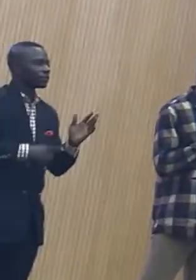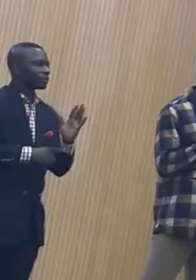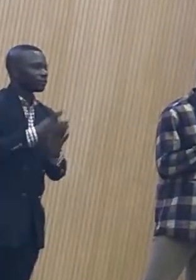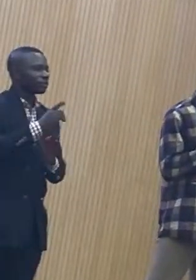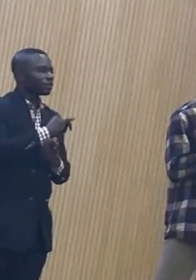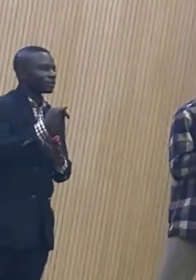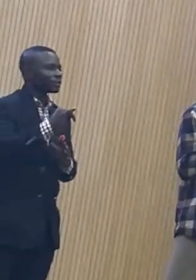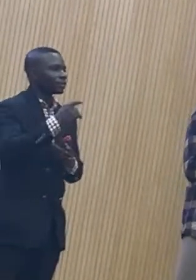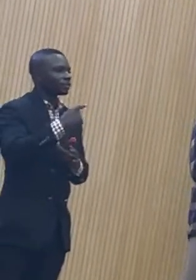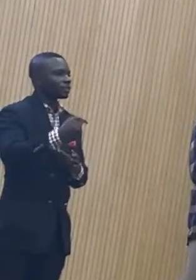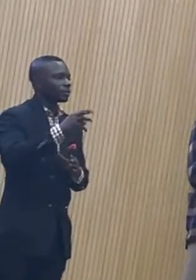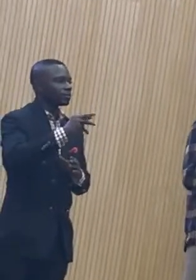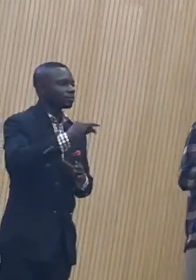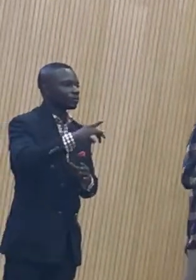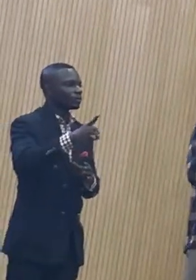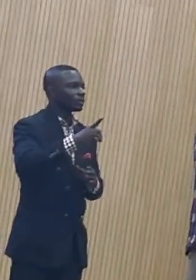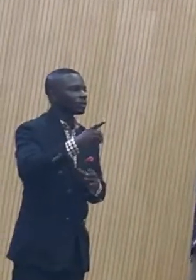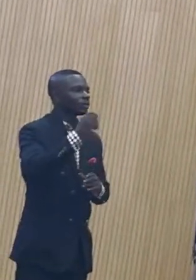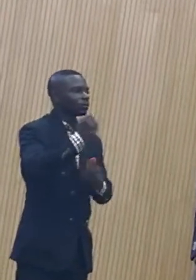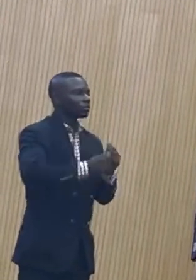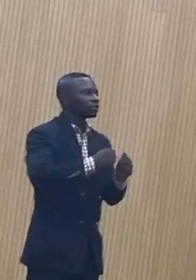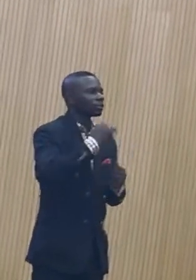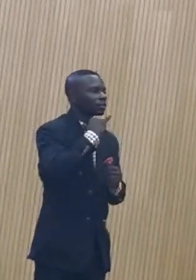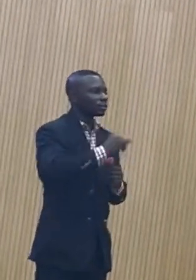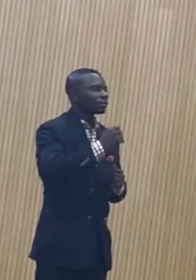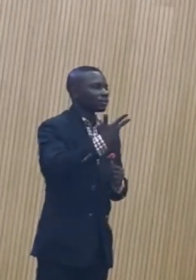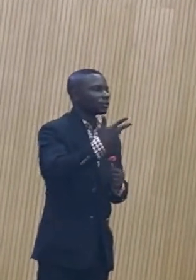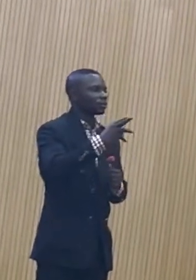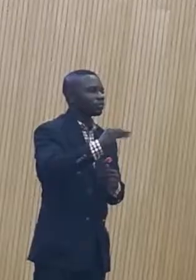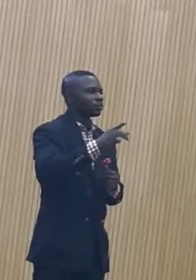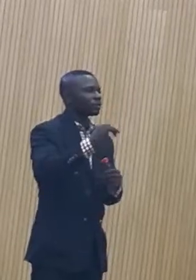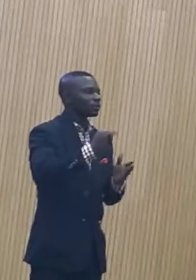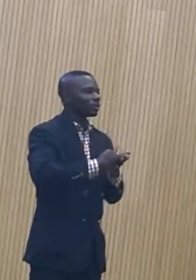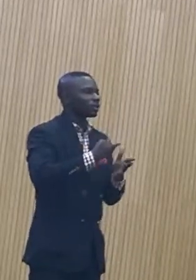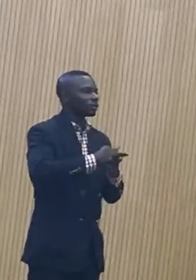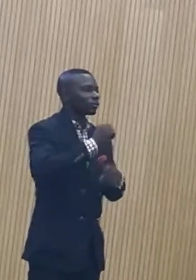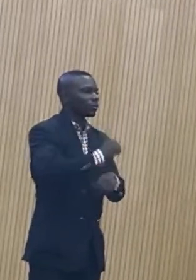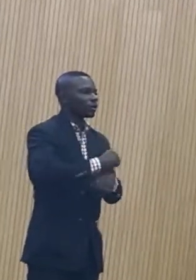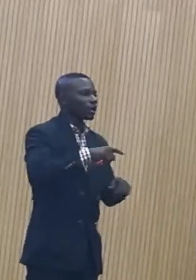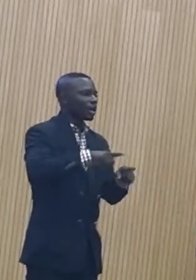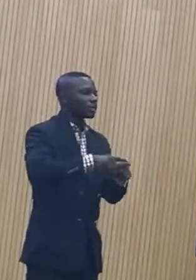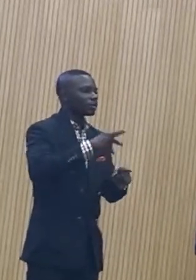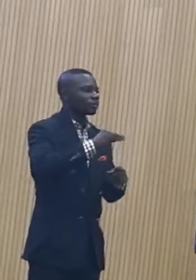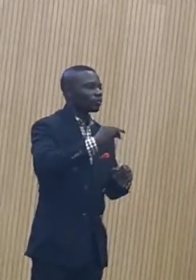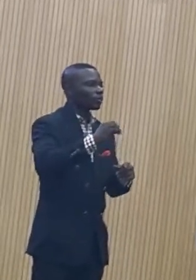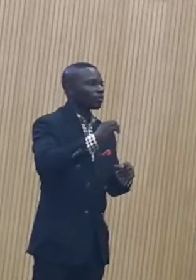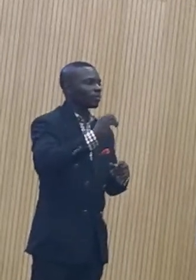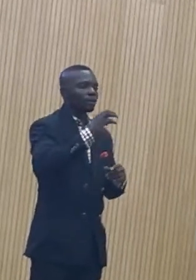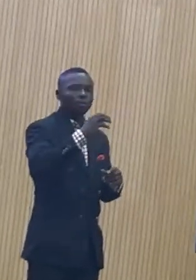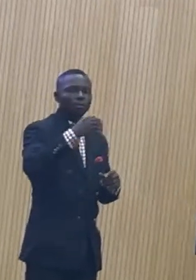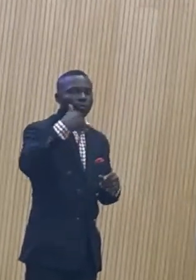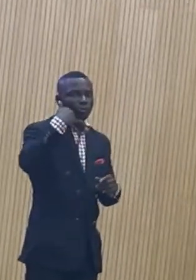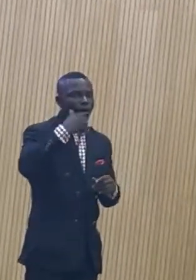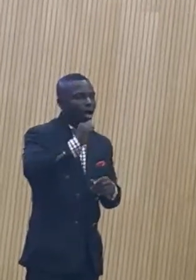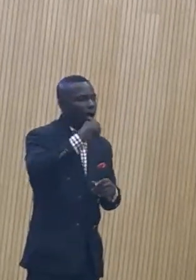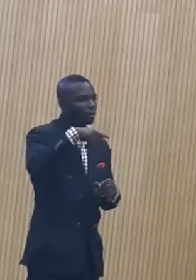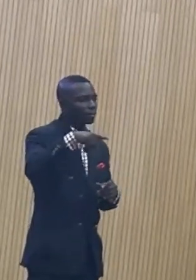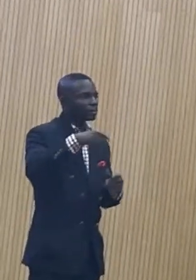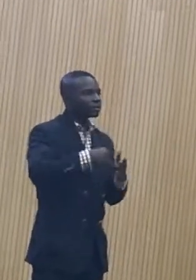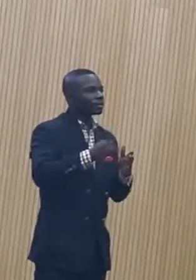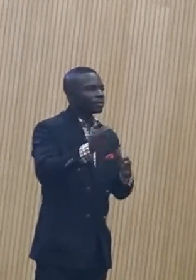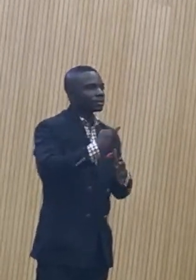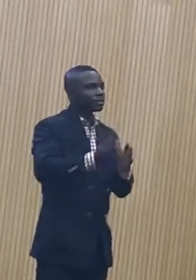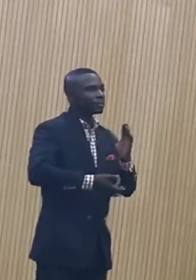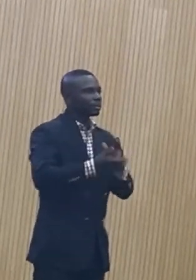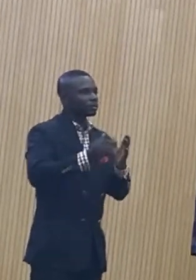developing the model, which is a trained model that operates actually as a mobile app. So the technology behind it is the same technology